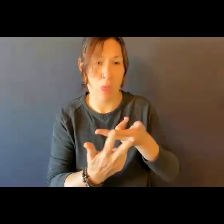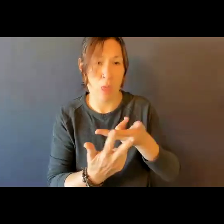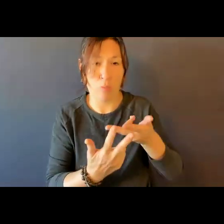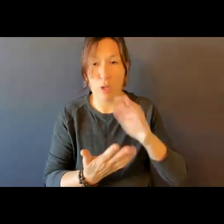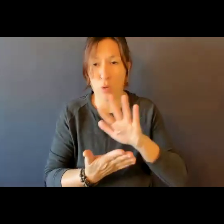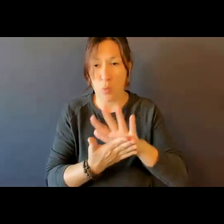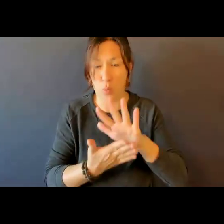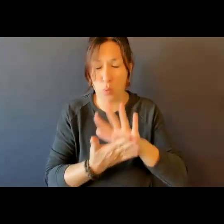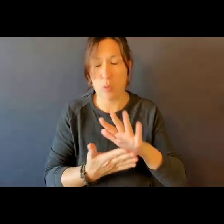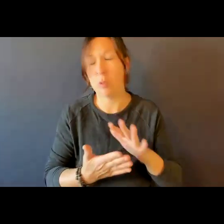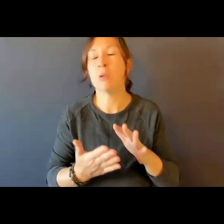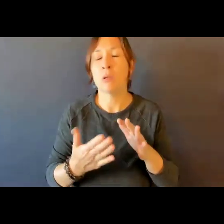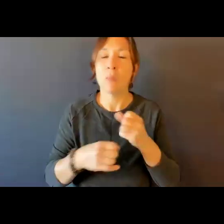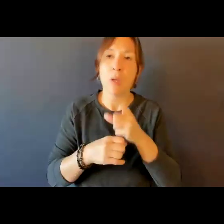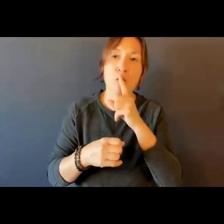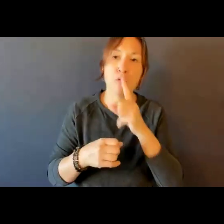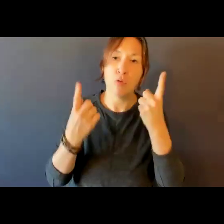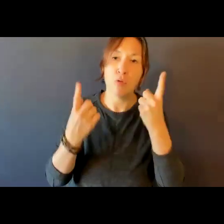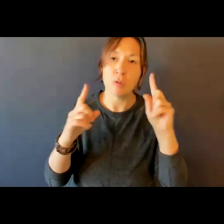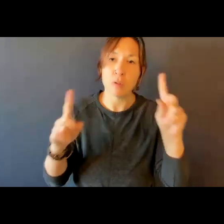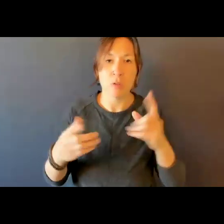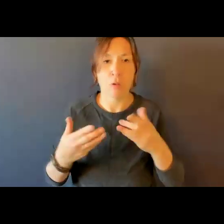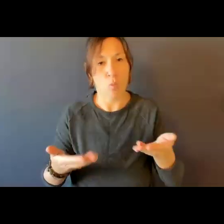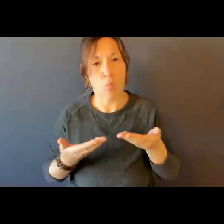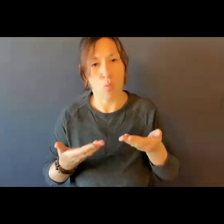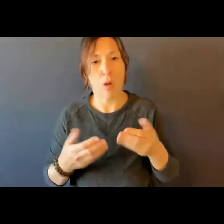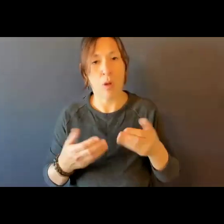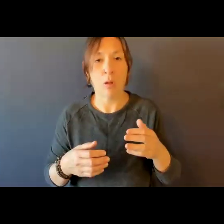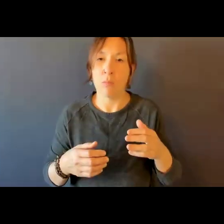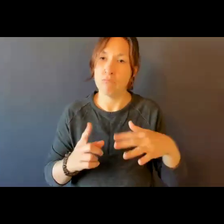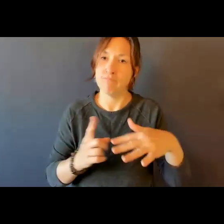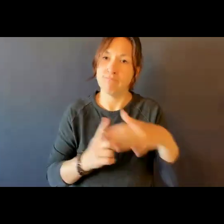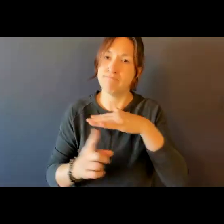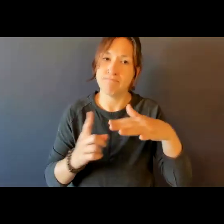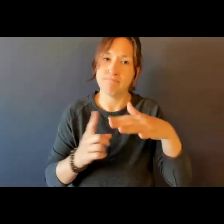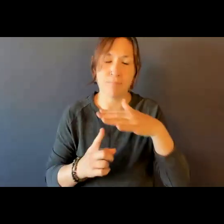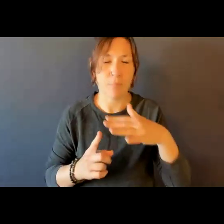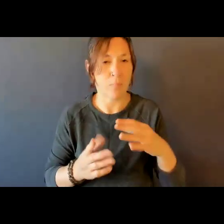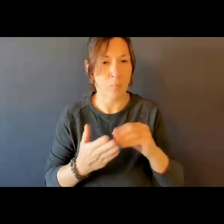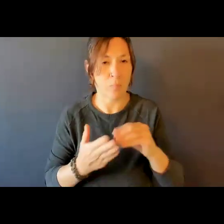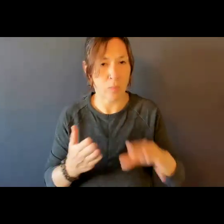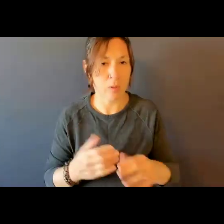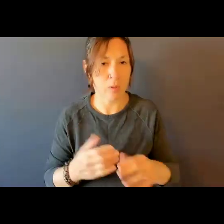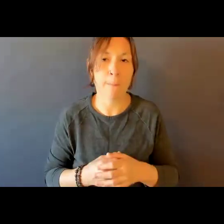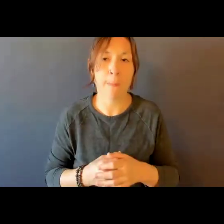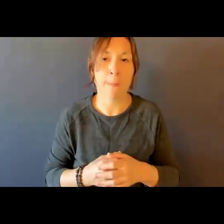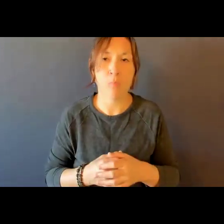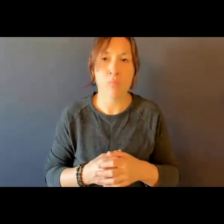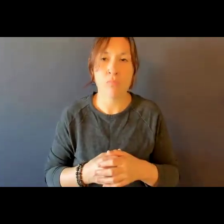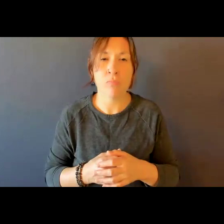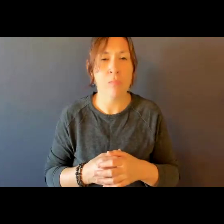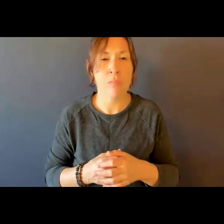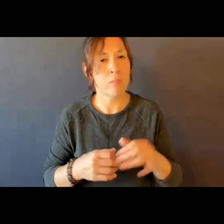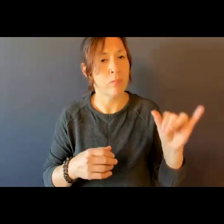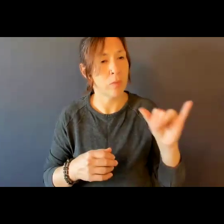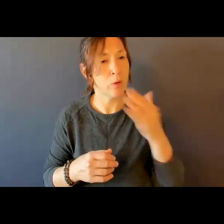creating welcoming and learner-centered environments for students. It was great to also see the enthusiasm of staff and